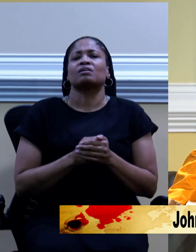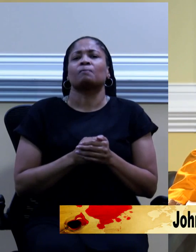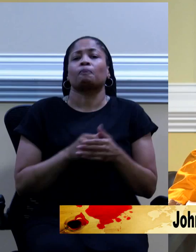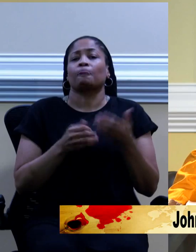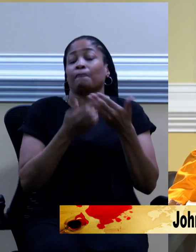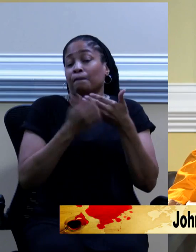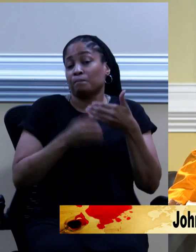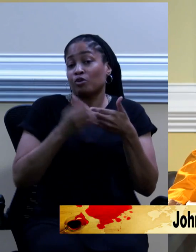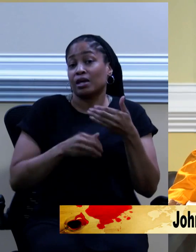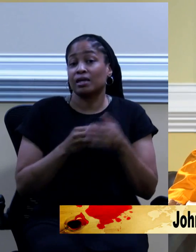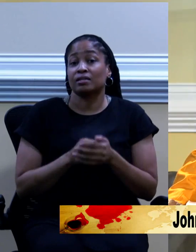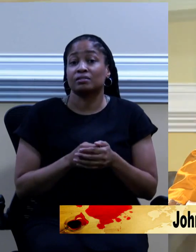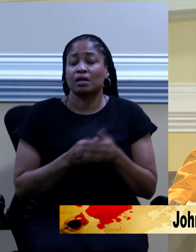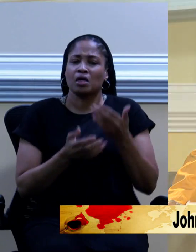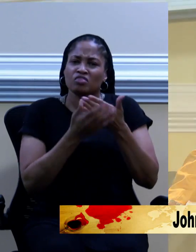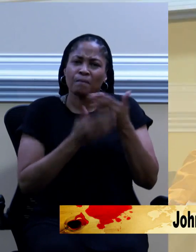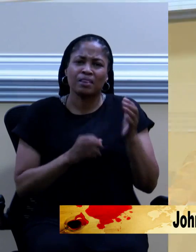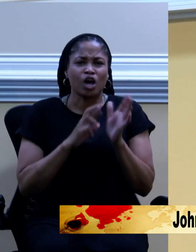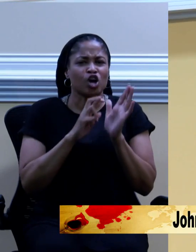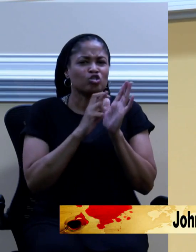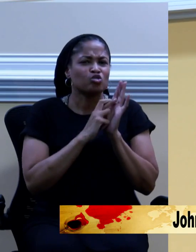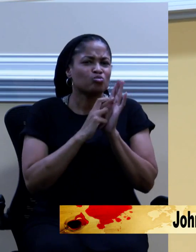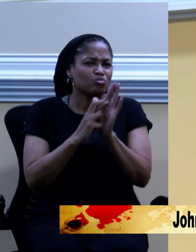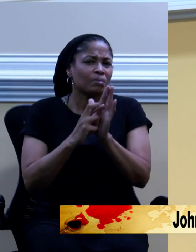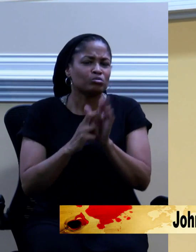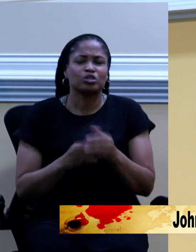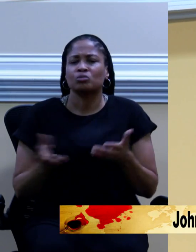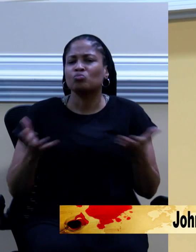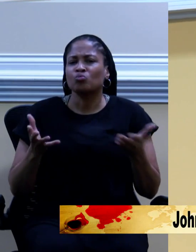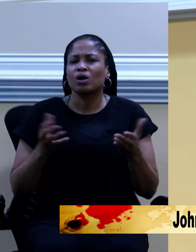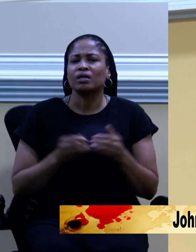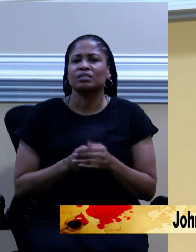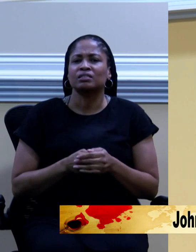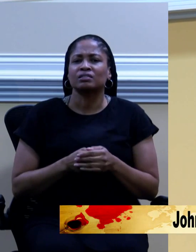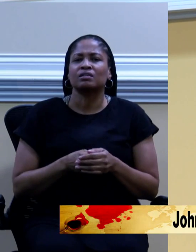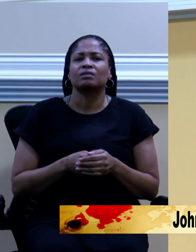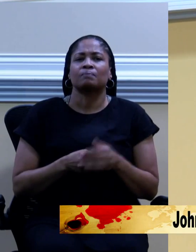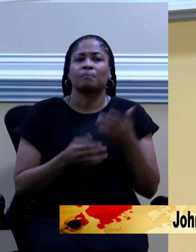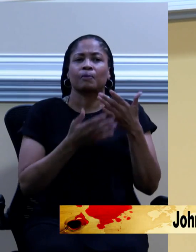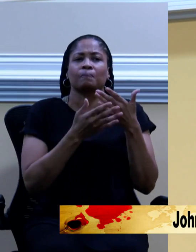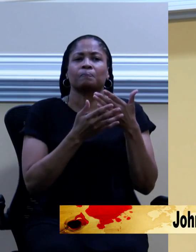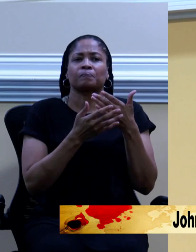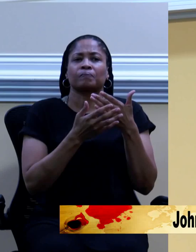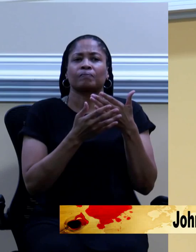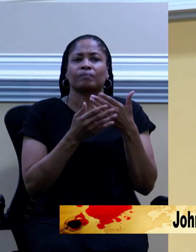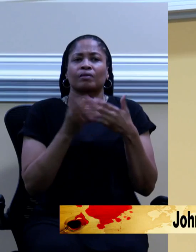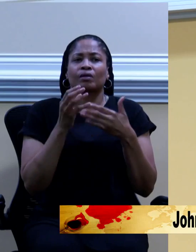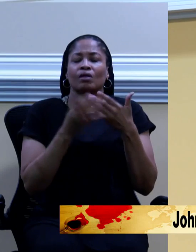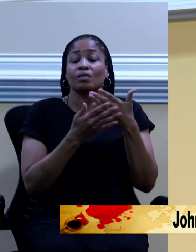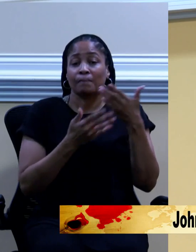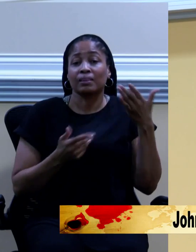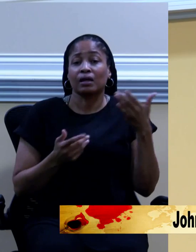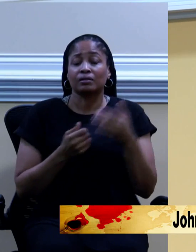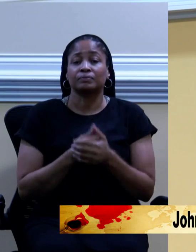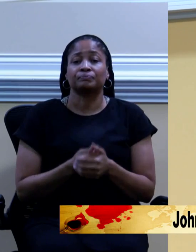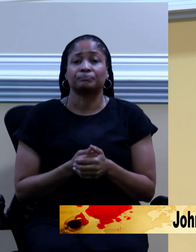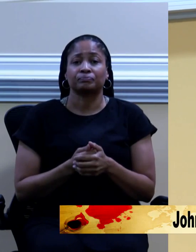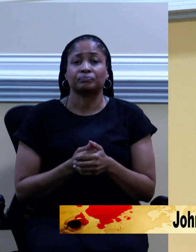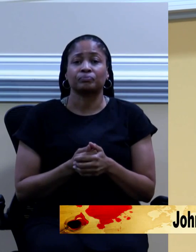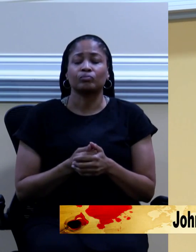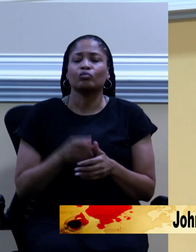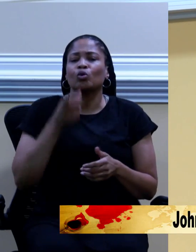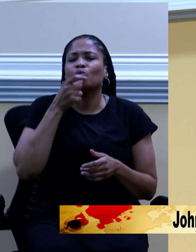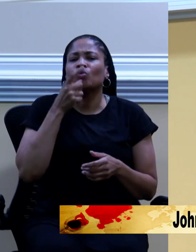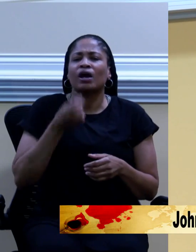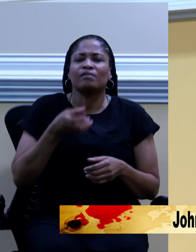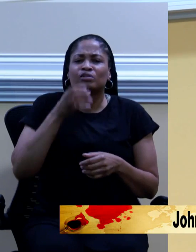no life in you. Go ahead and read. Whoso eateth my flesh and drinketh my blood hath eternal life, and I will raise him up